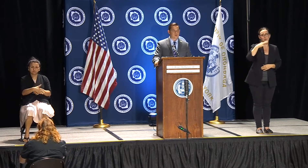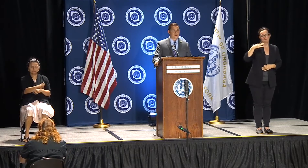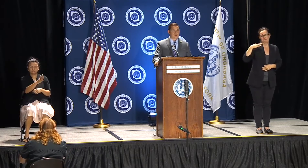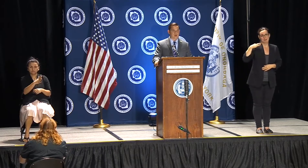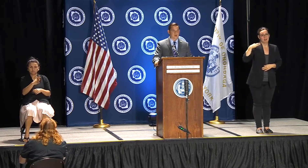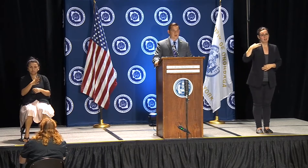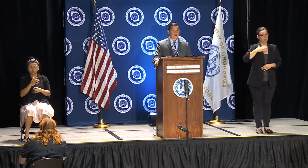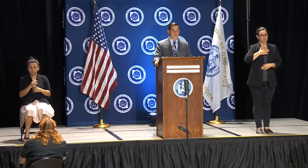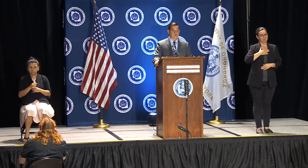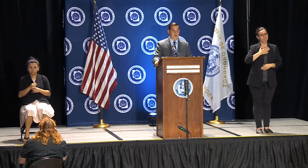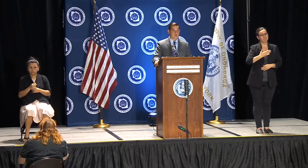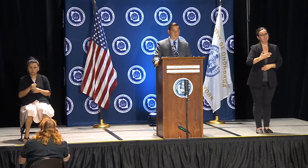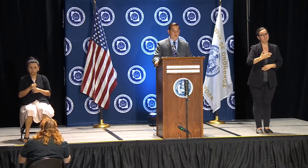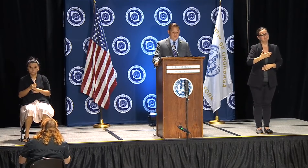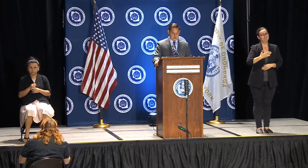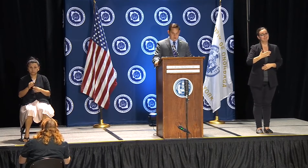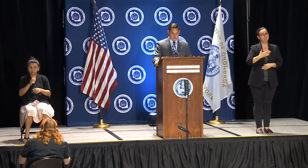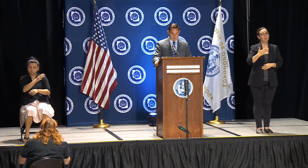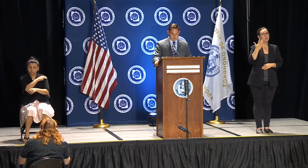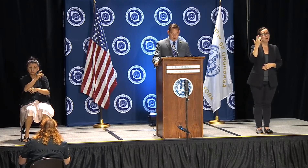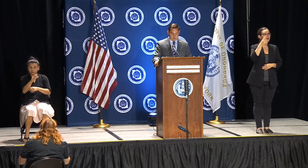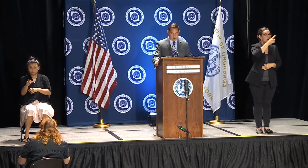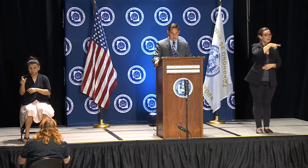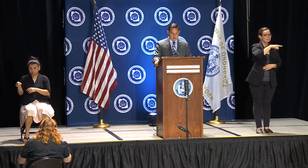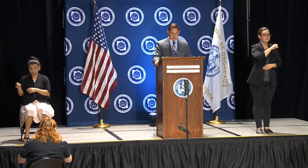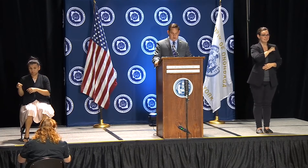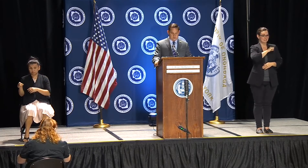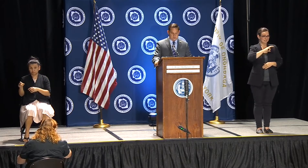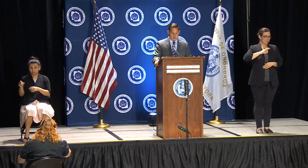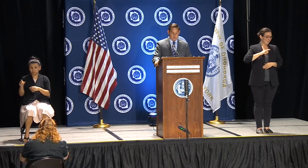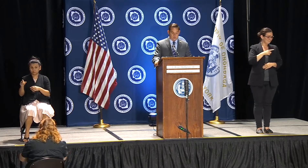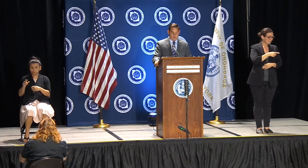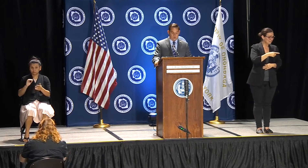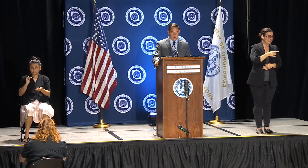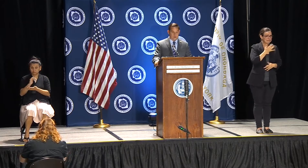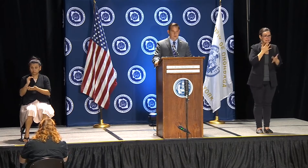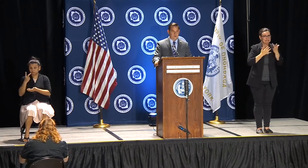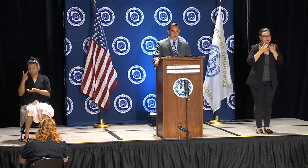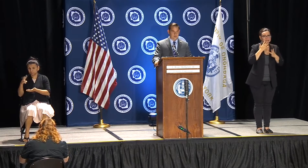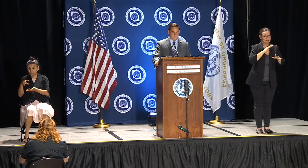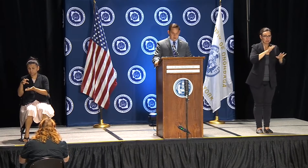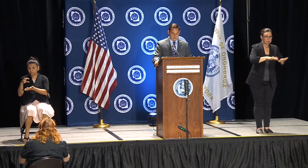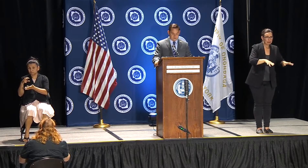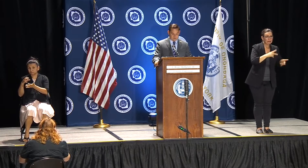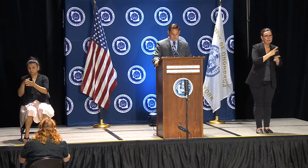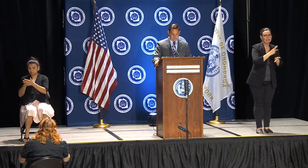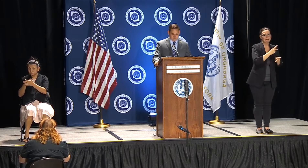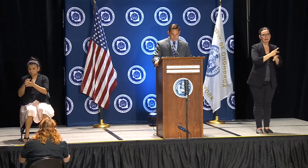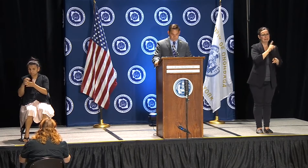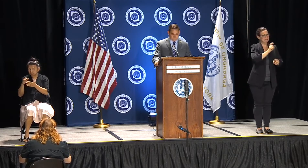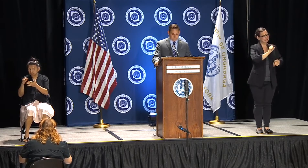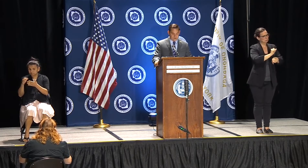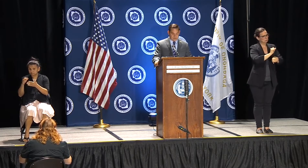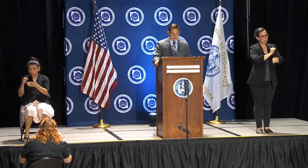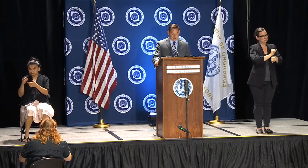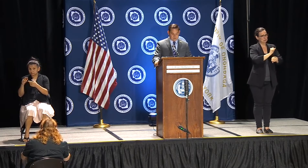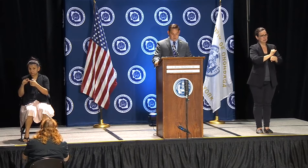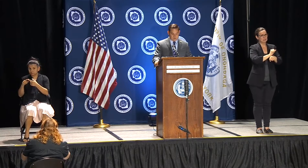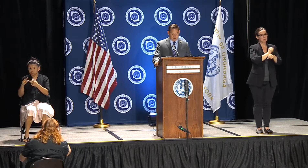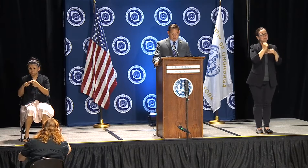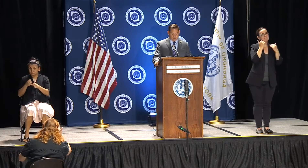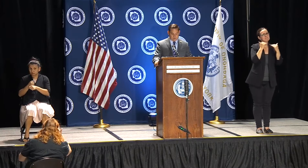employees who have child care issues or health-related issues. It needs to be a minimum of 1 week. That's voluntary. The